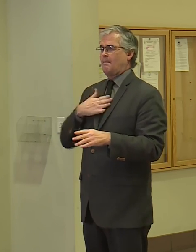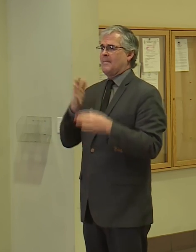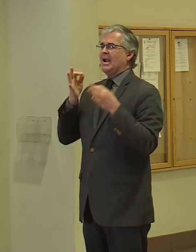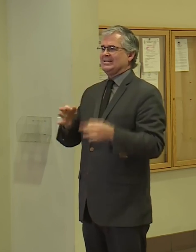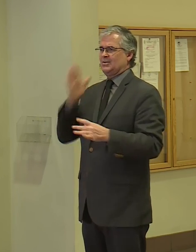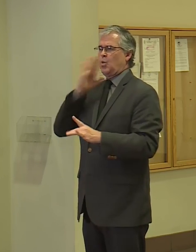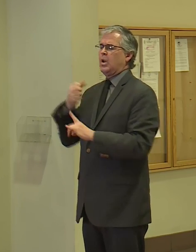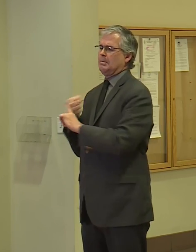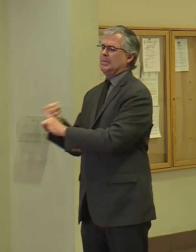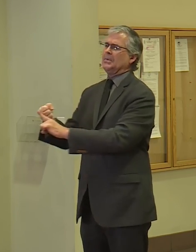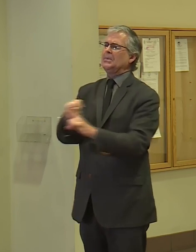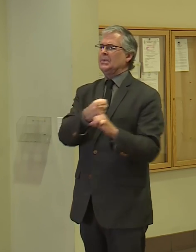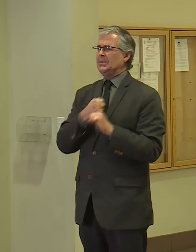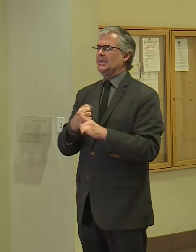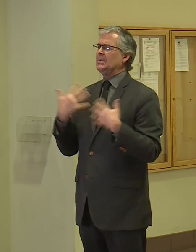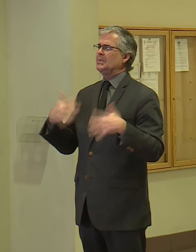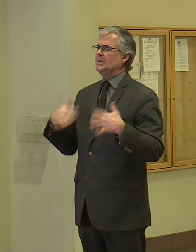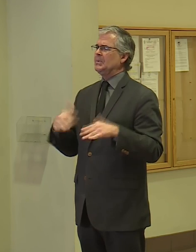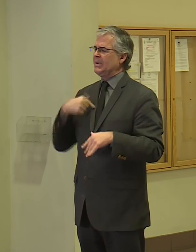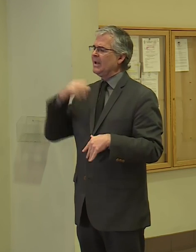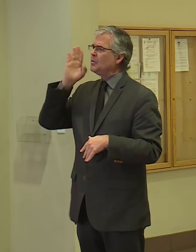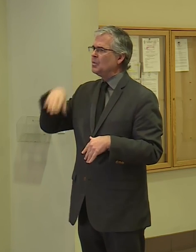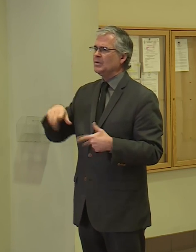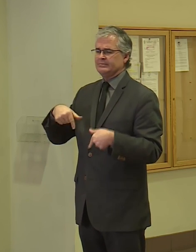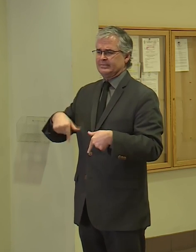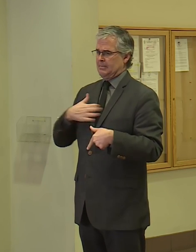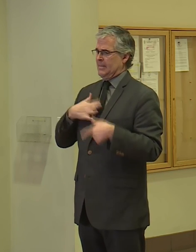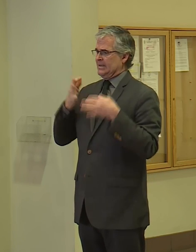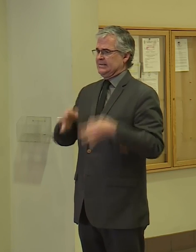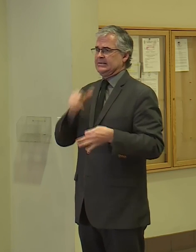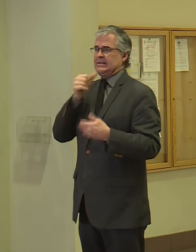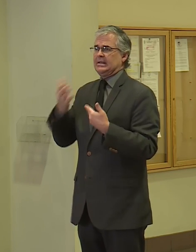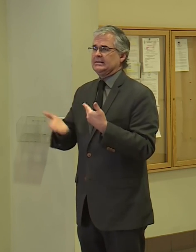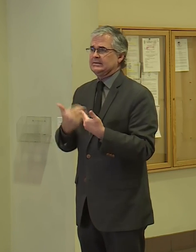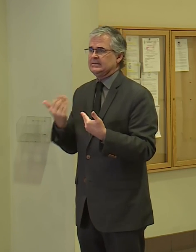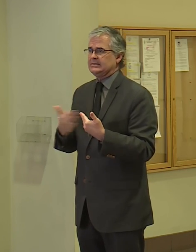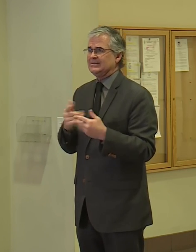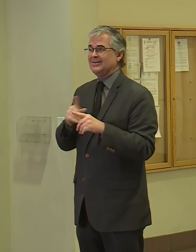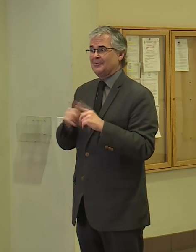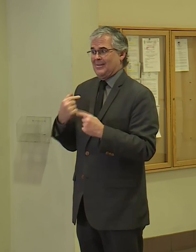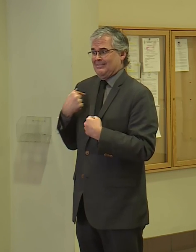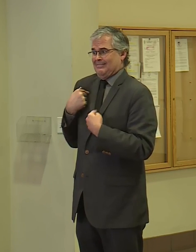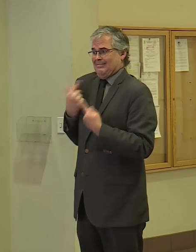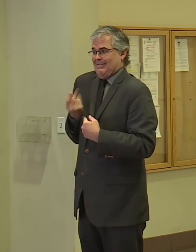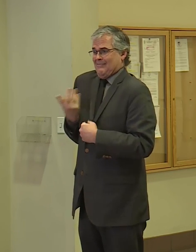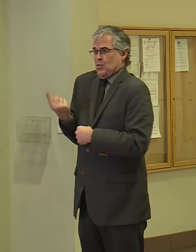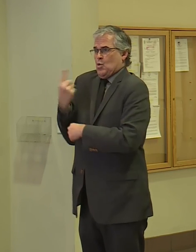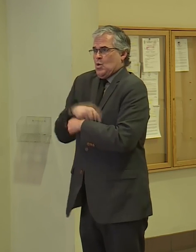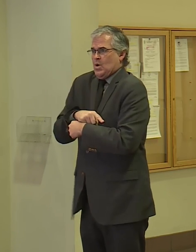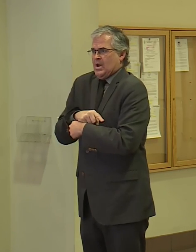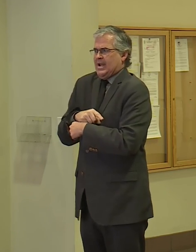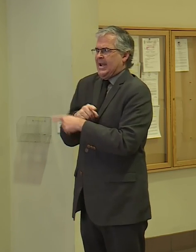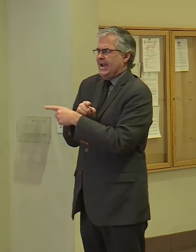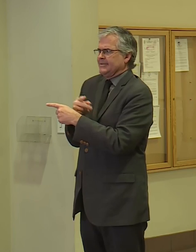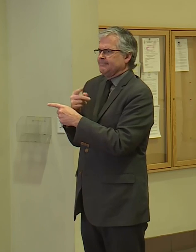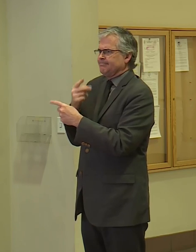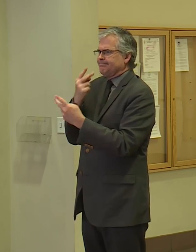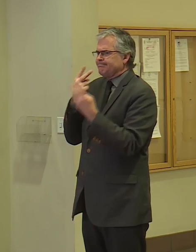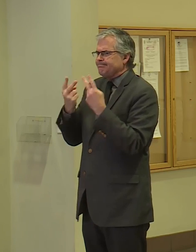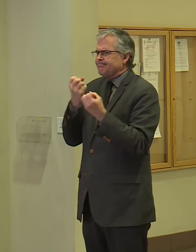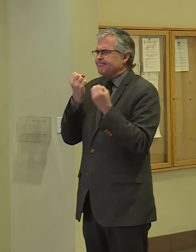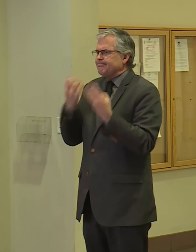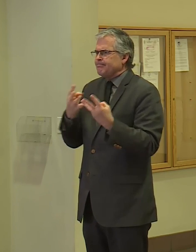this was not an easy decision to make but in the last few days groups and entities across the state of Nevada